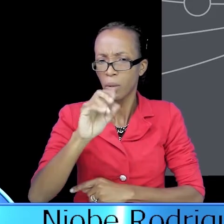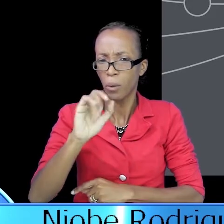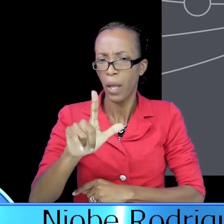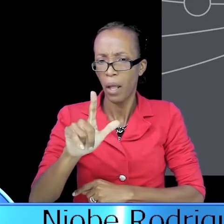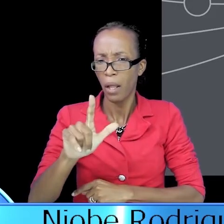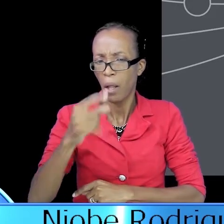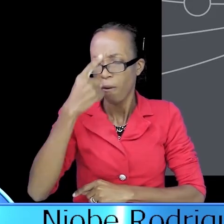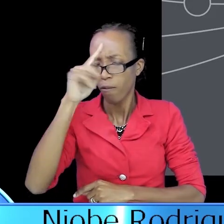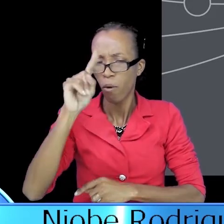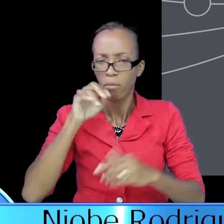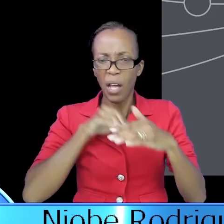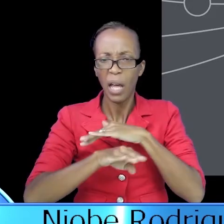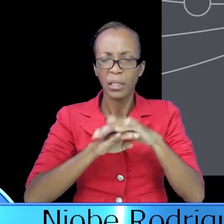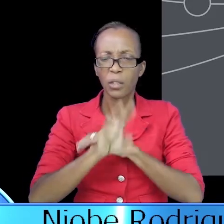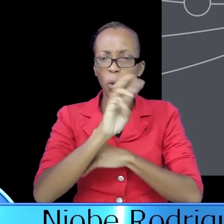Wonderful presentation.